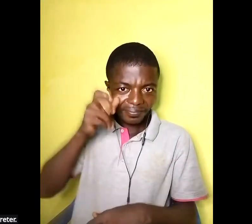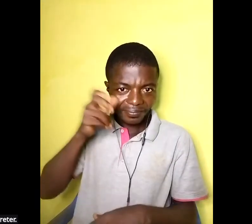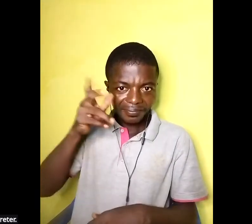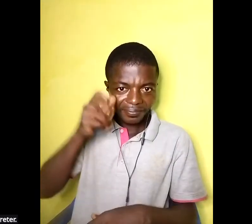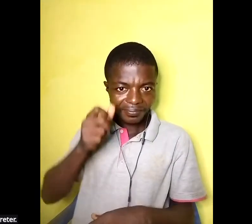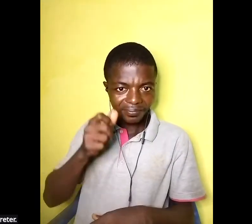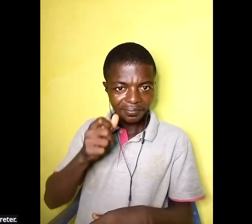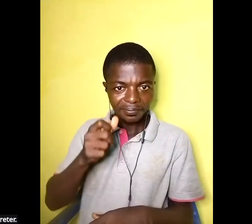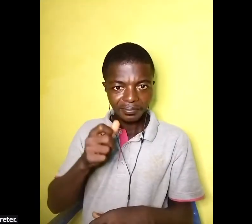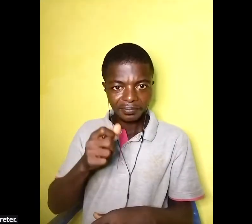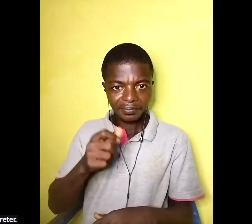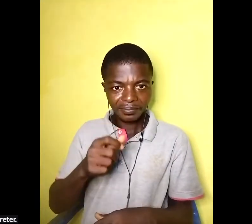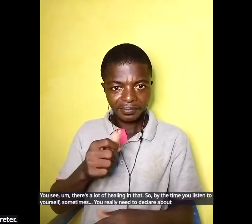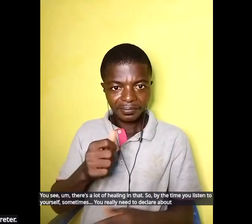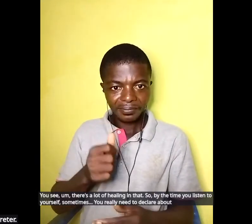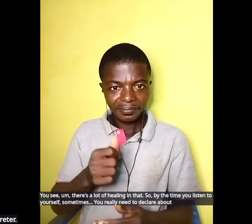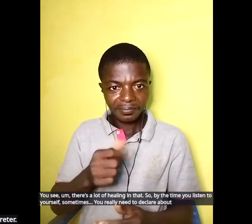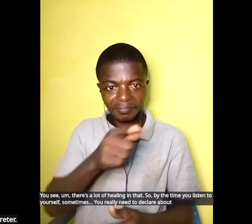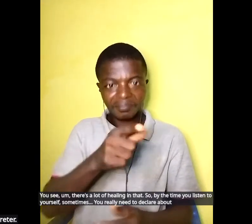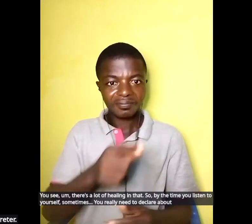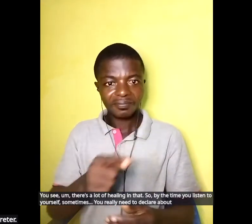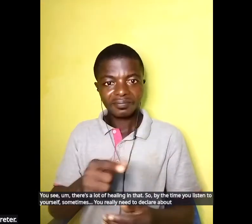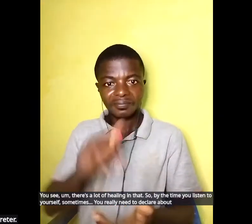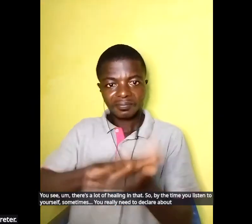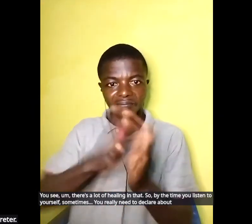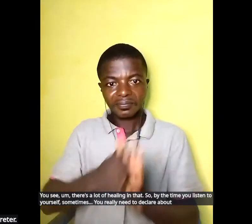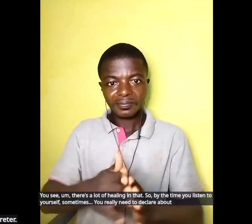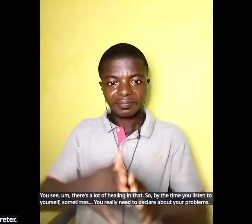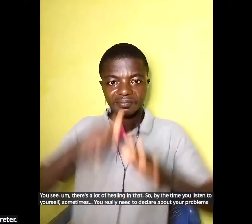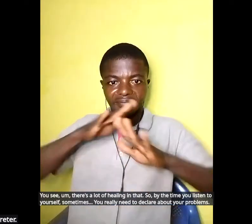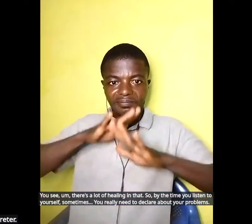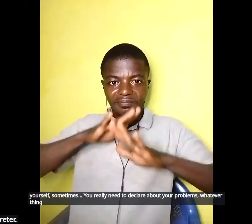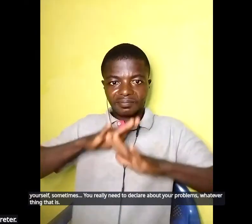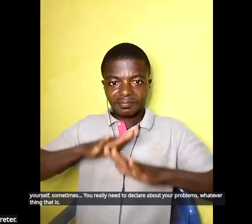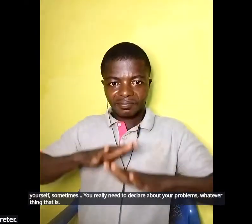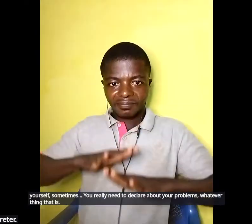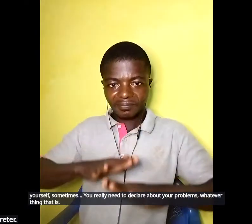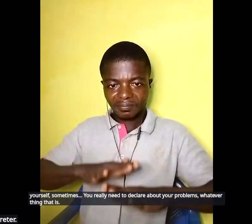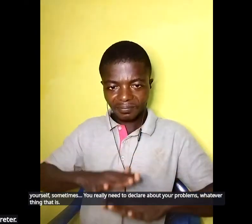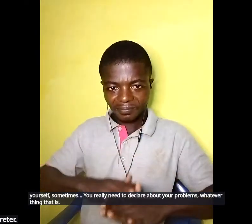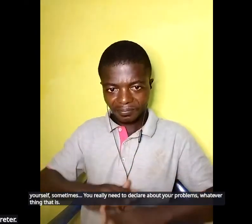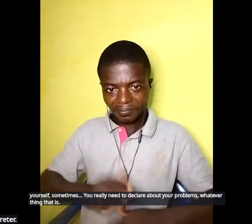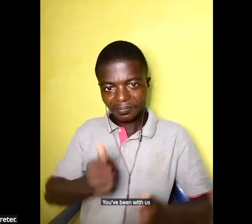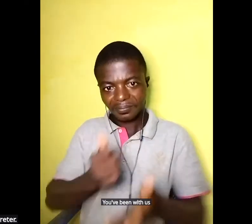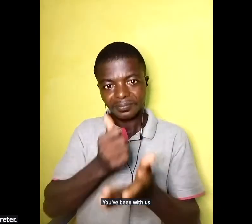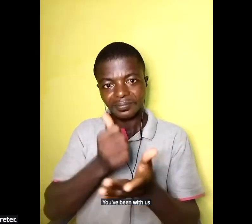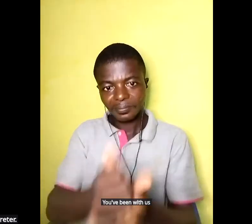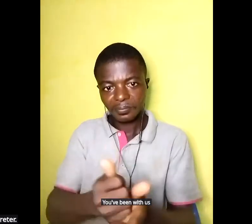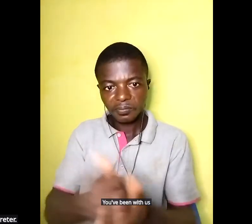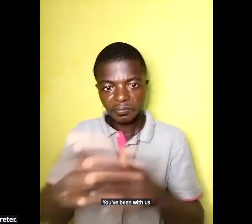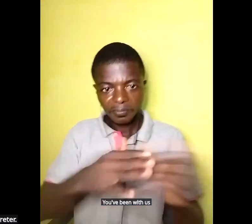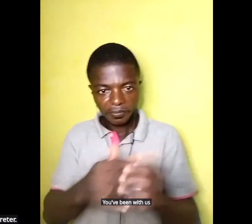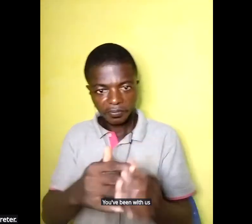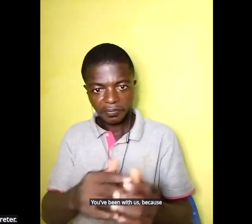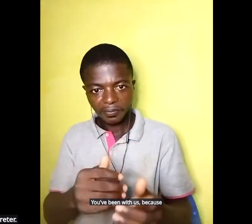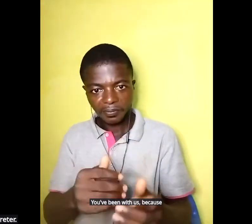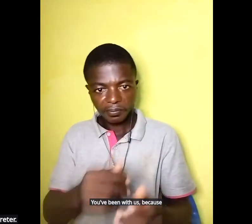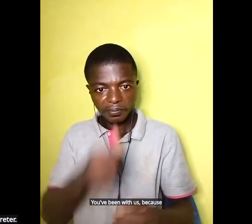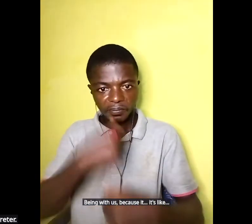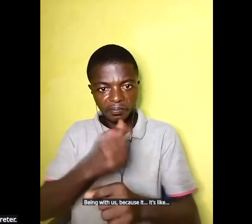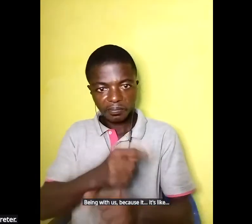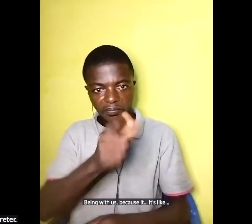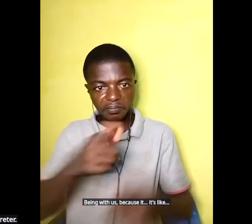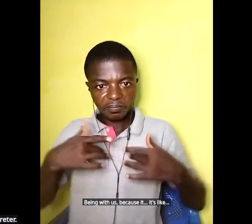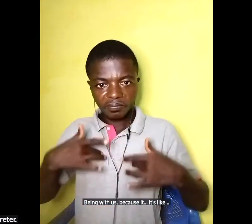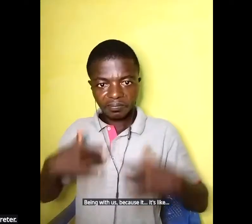begin to be clear about your problems, whatever thing that is giving you that, because it's like you